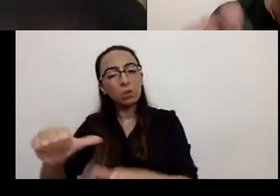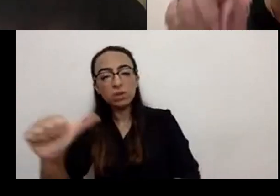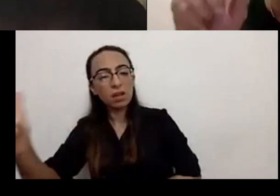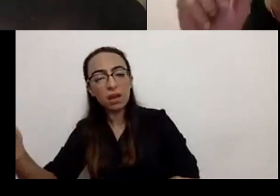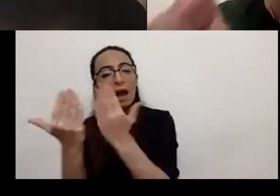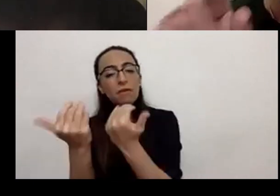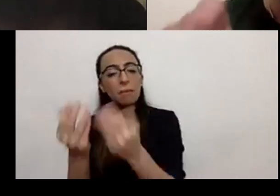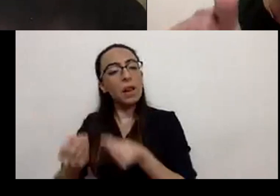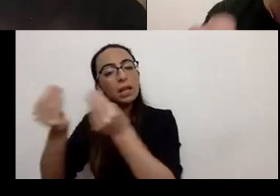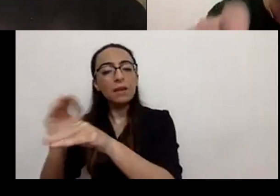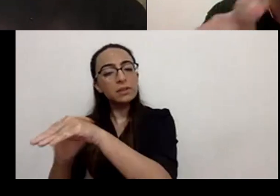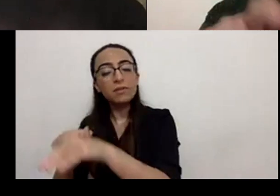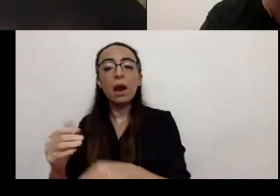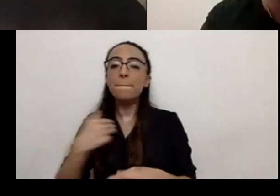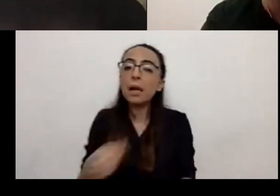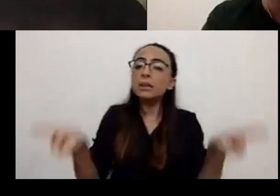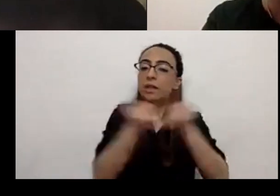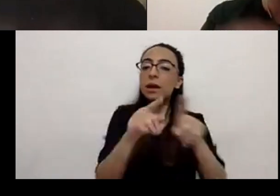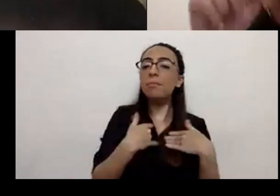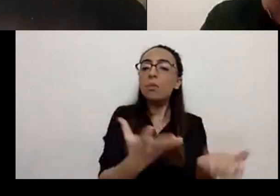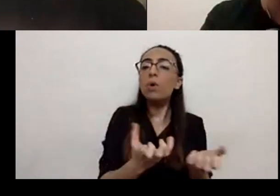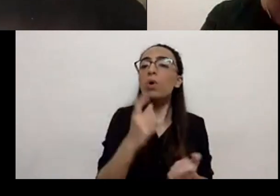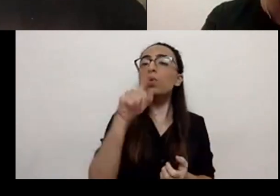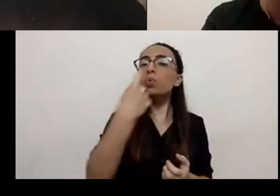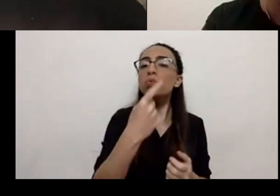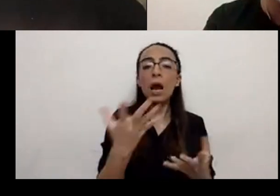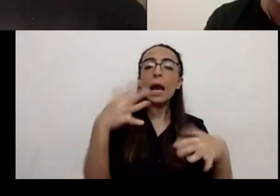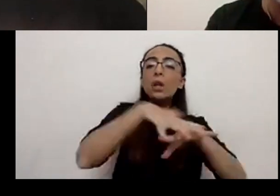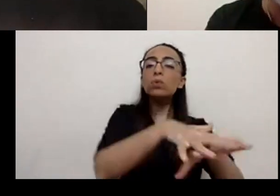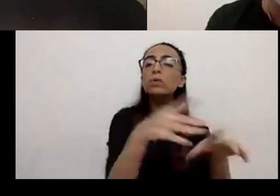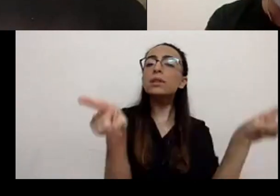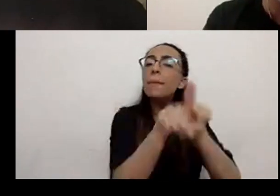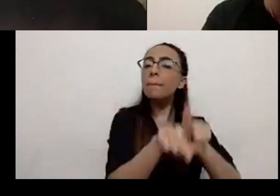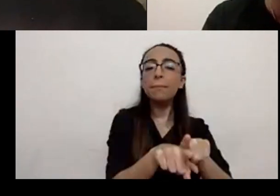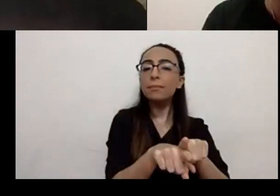and same services being available to everybody is what inclusion is all about.